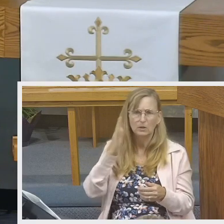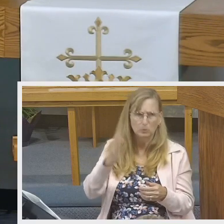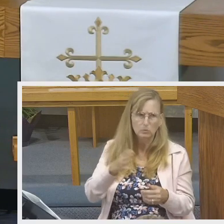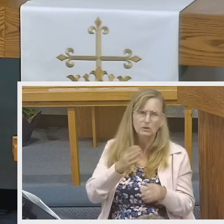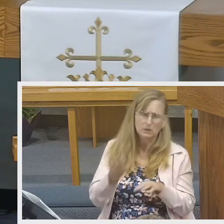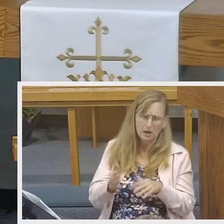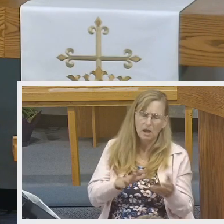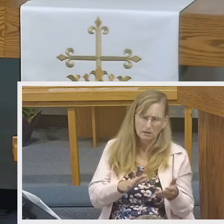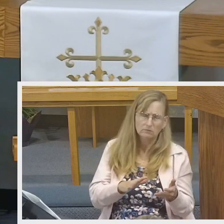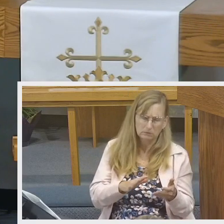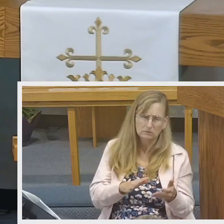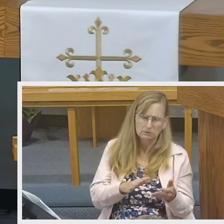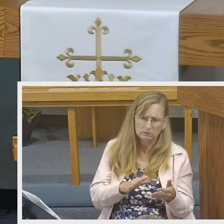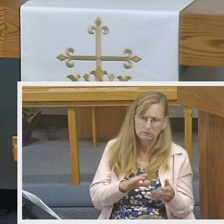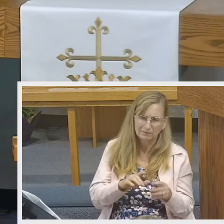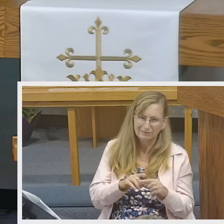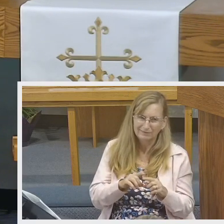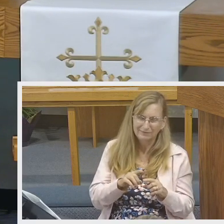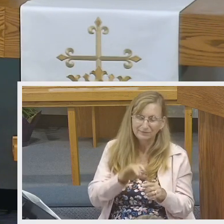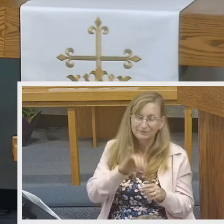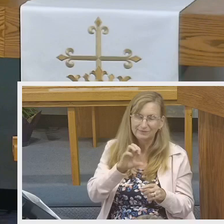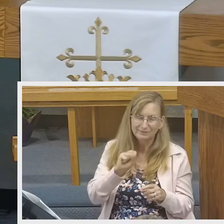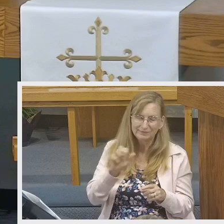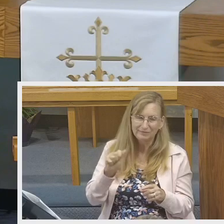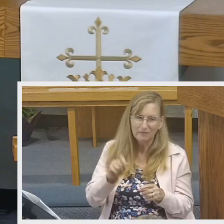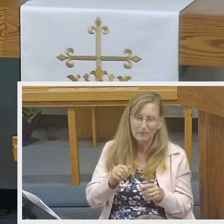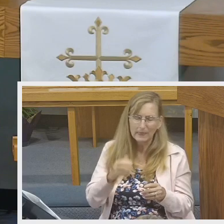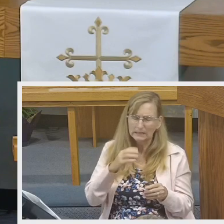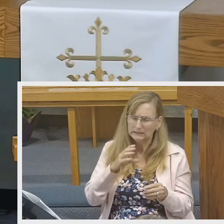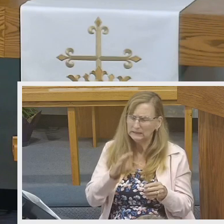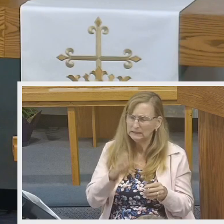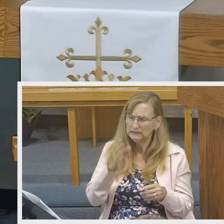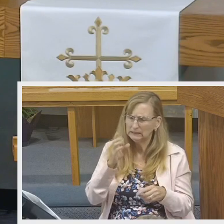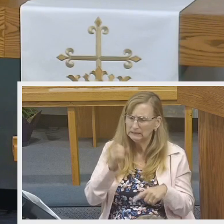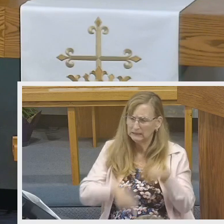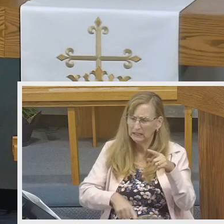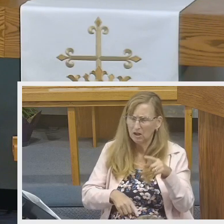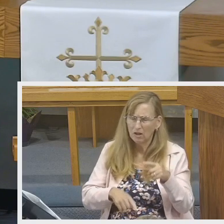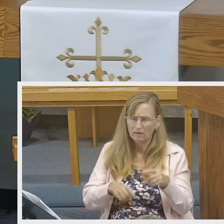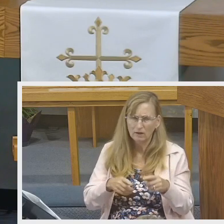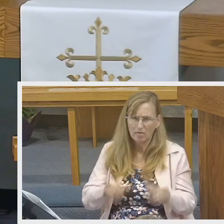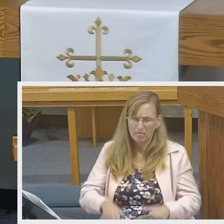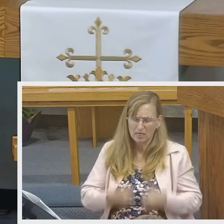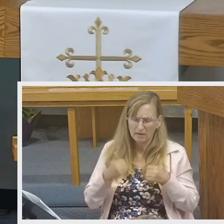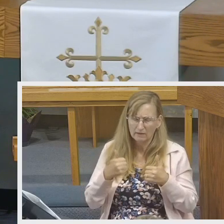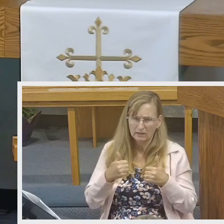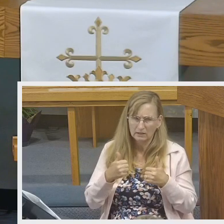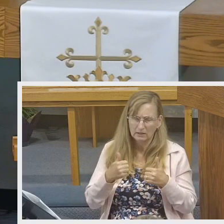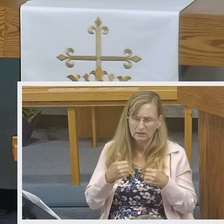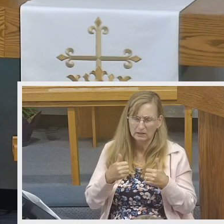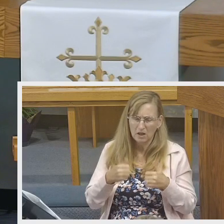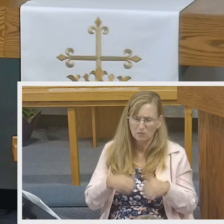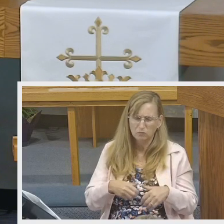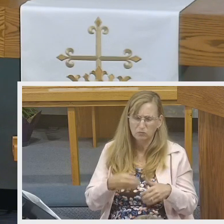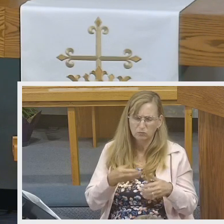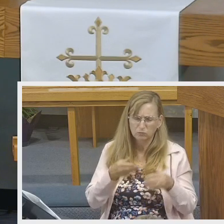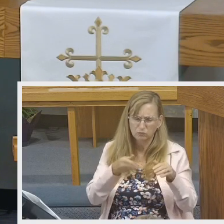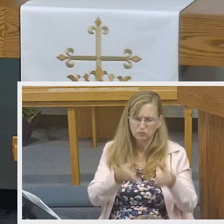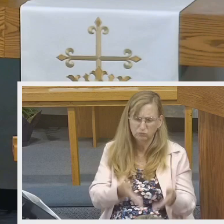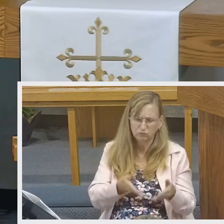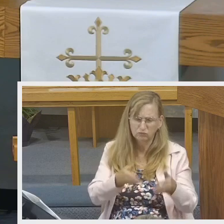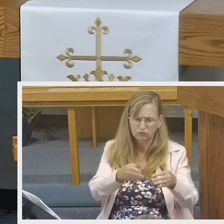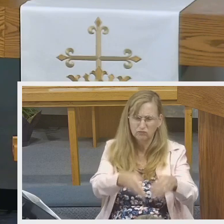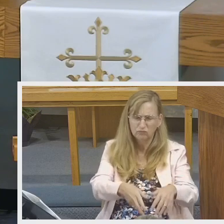it. Isaiah wrote, "He was cut off from the land of the living. He was assigned a grave with the wicked."